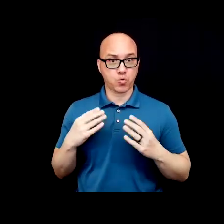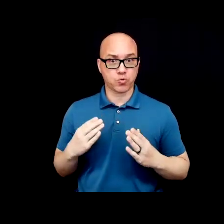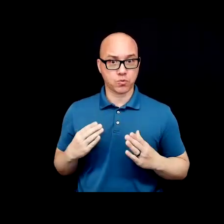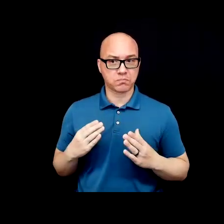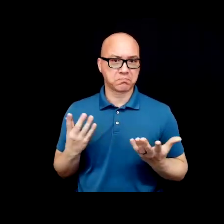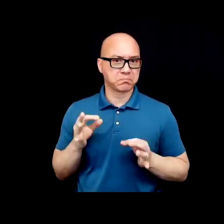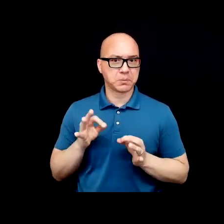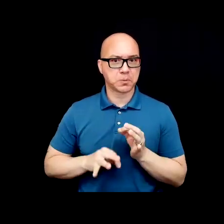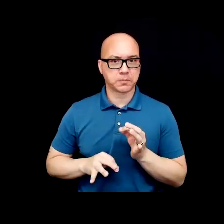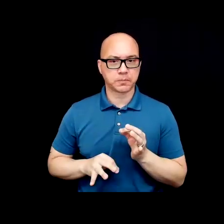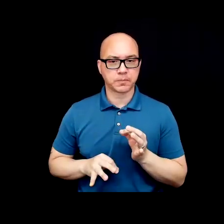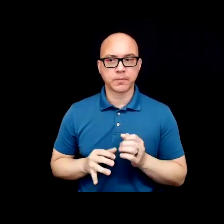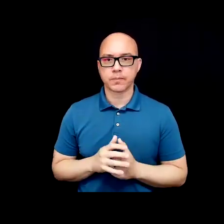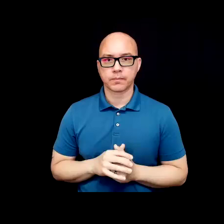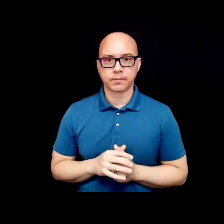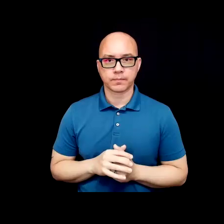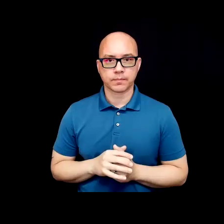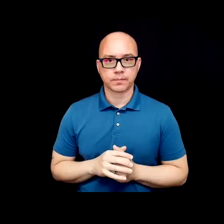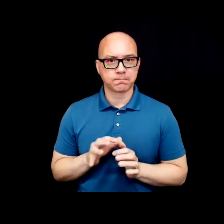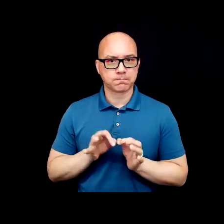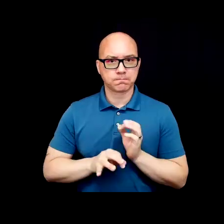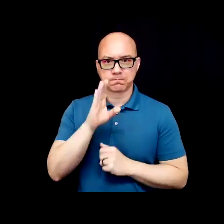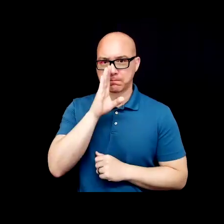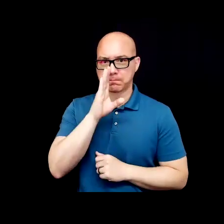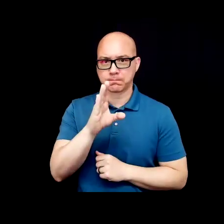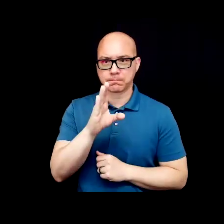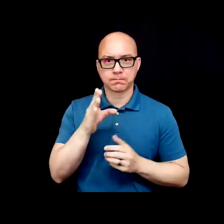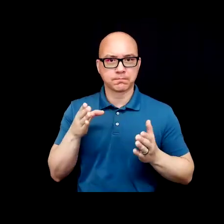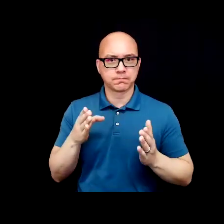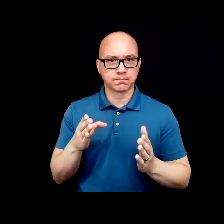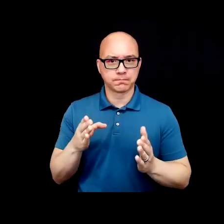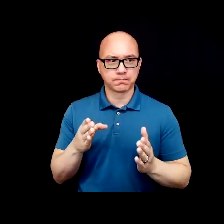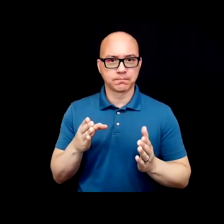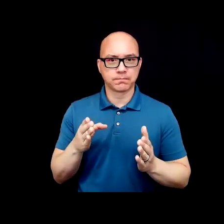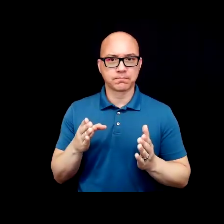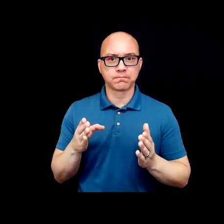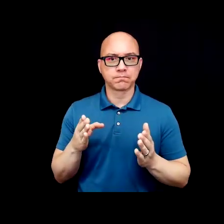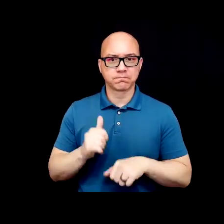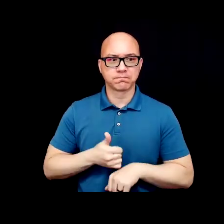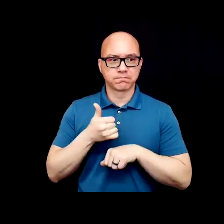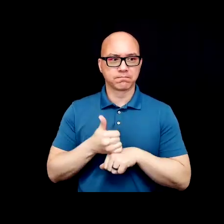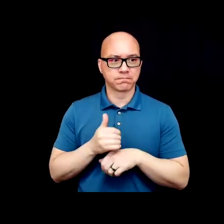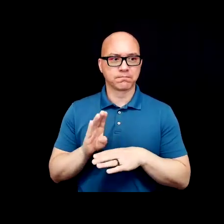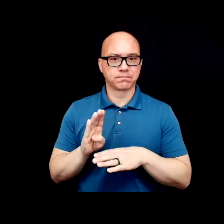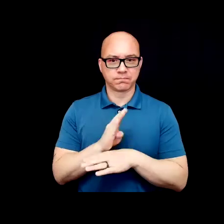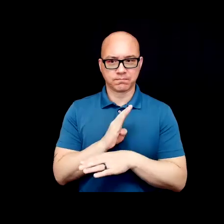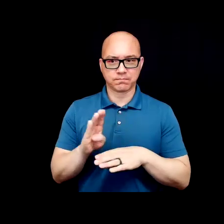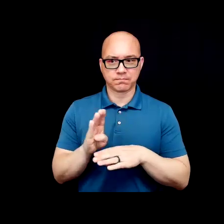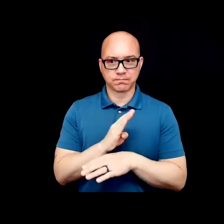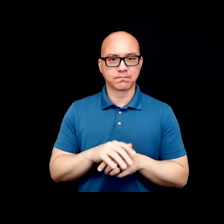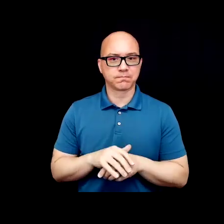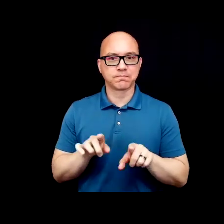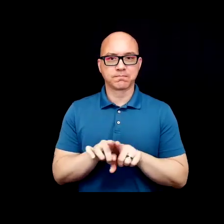but otherwise, it's a simple, straightforward way to set up a business and to